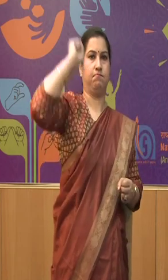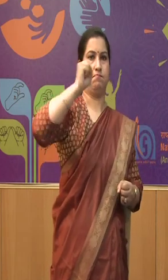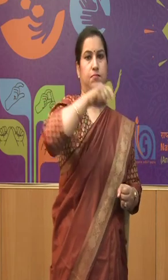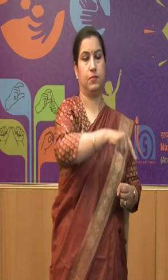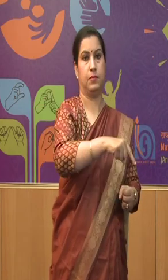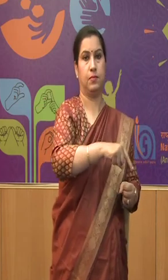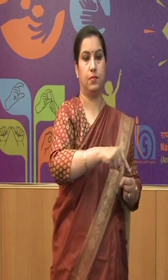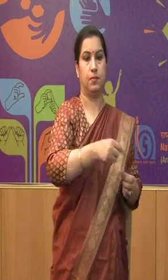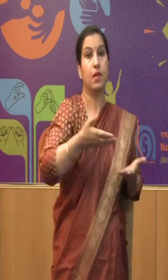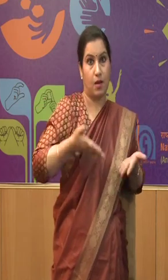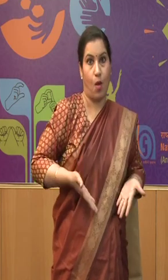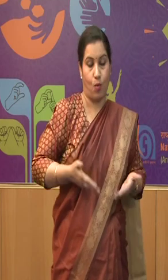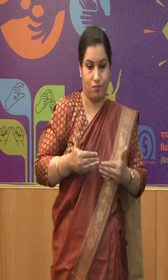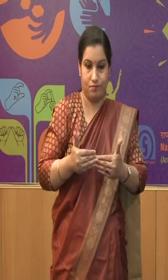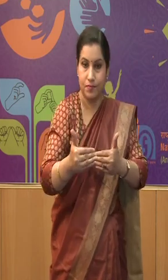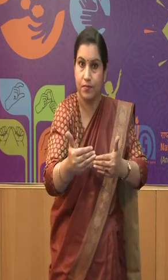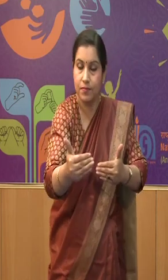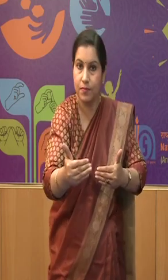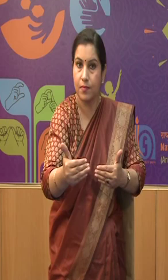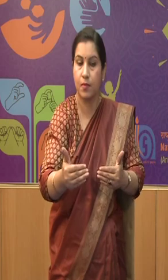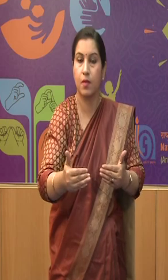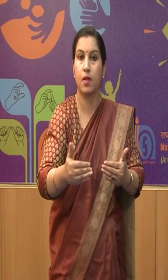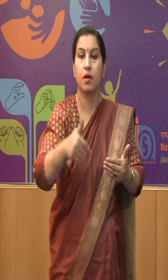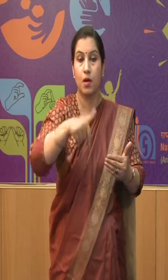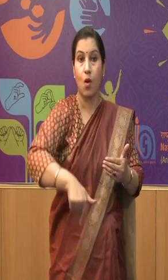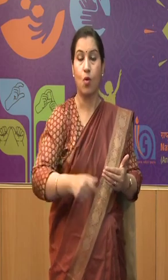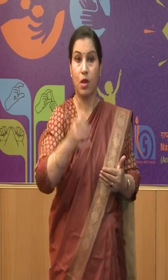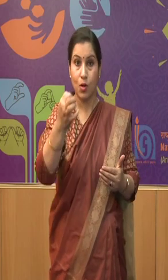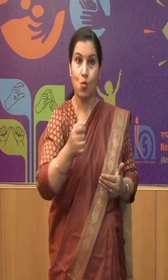Now, before moving forward, let us quickly learn about these terms.